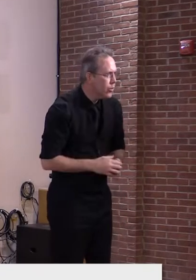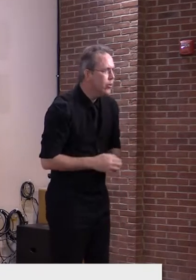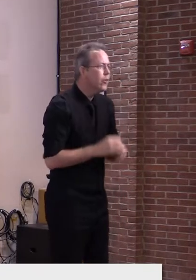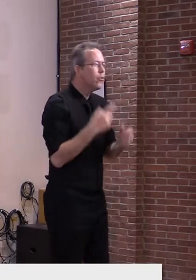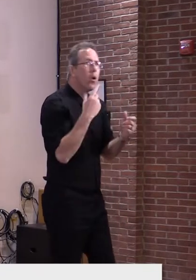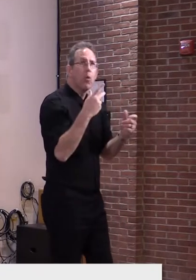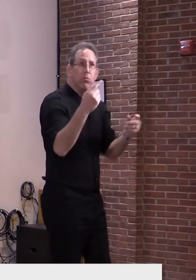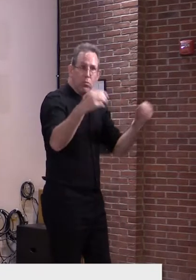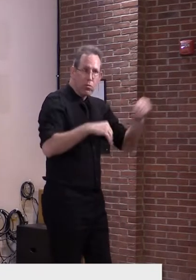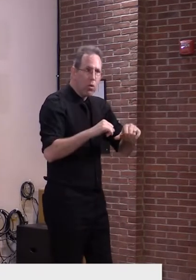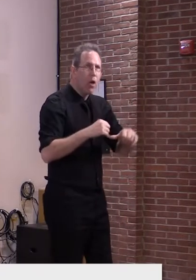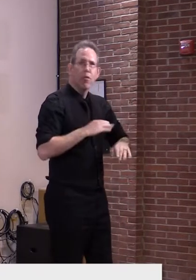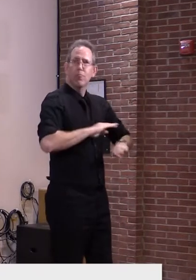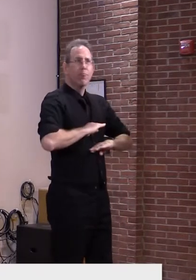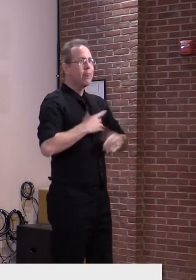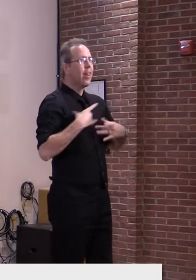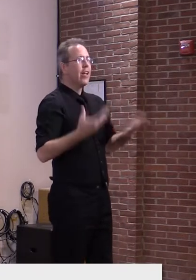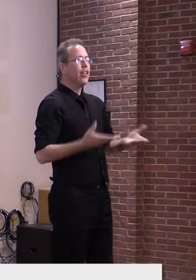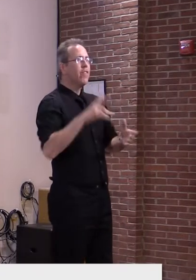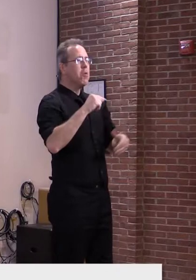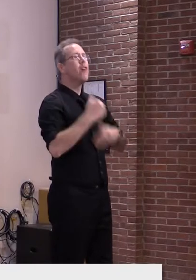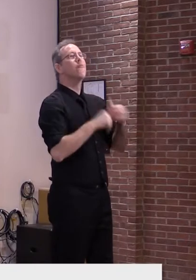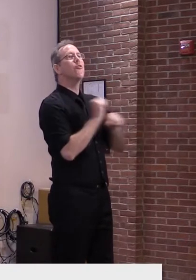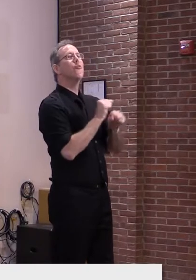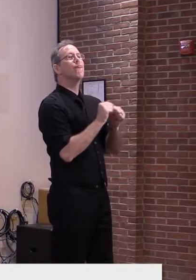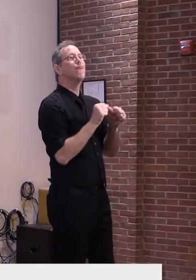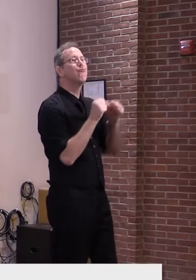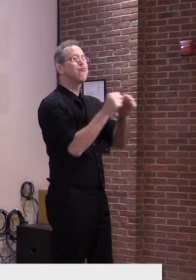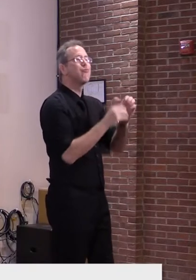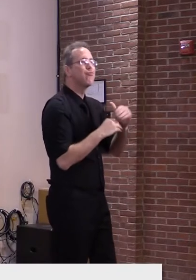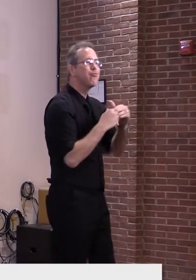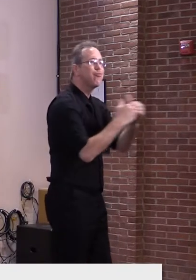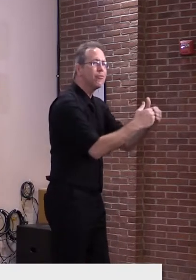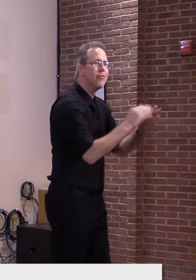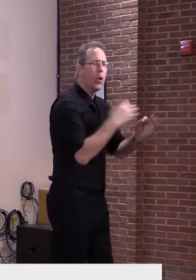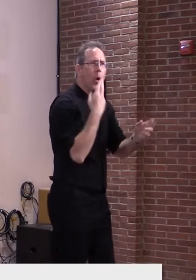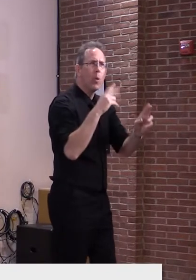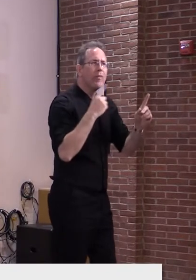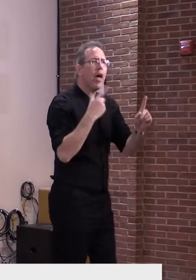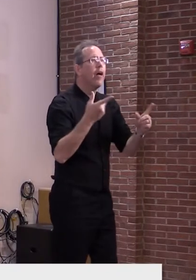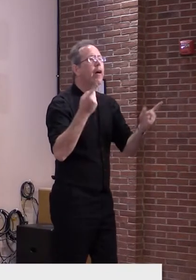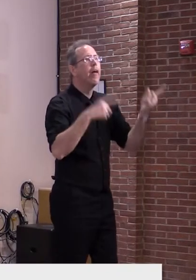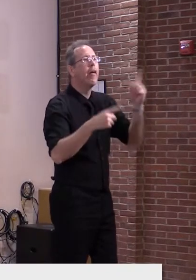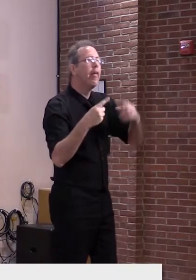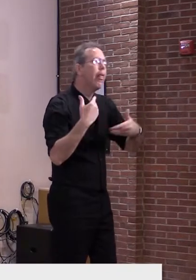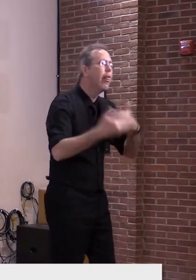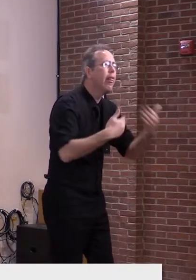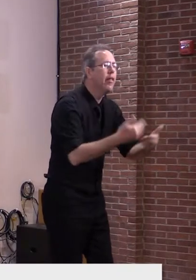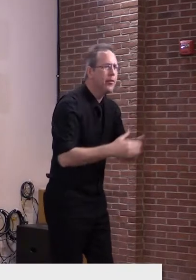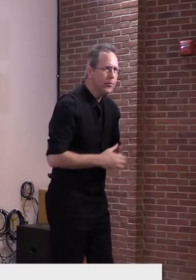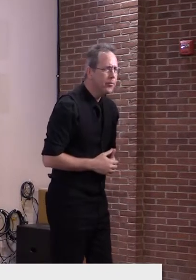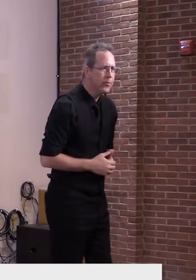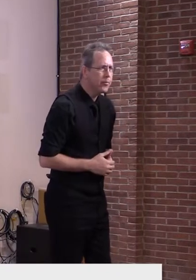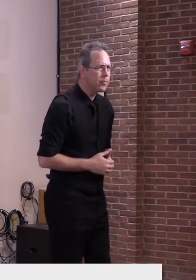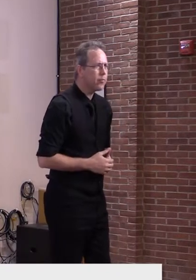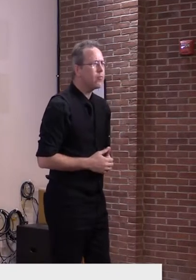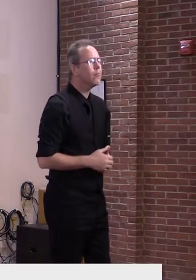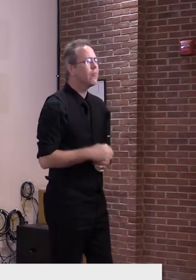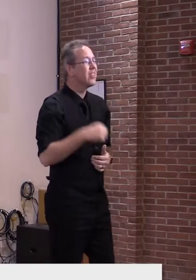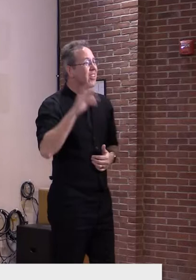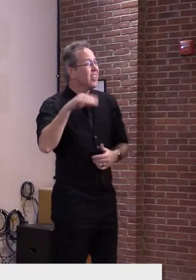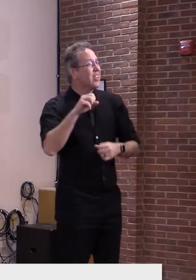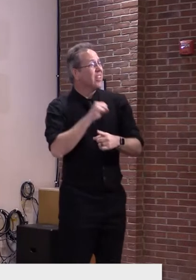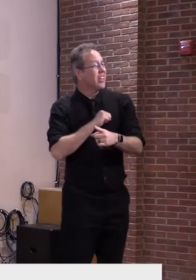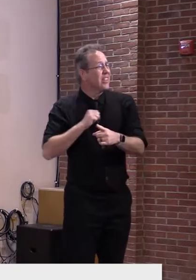bridge funding the legislature has prioritized. While the Senate version, again, is an improvement and has moved in the right